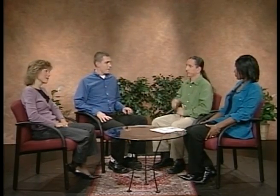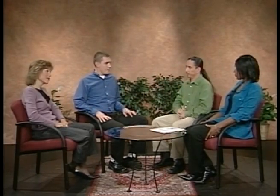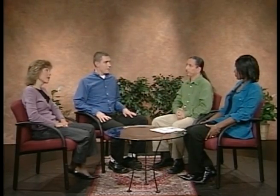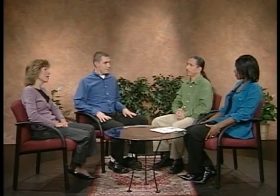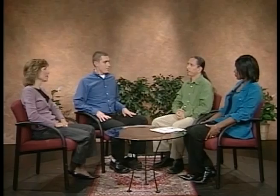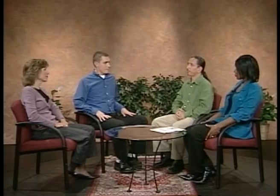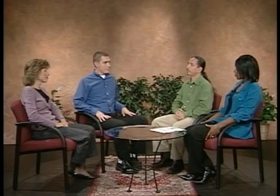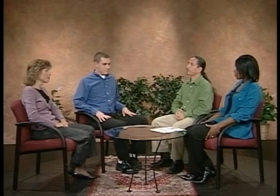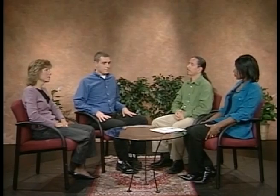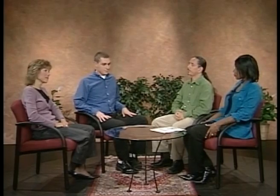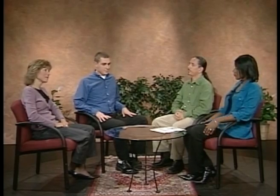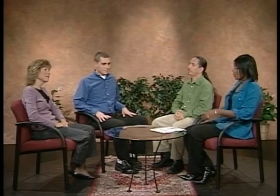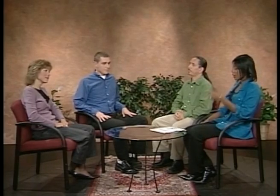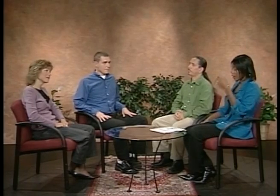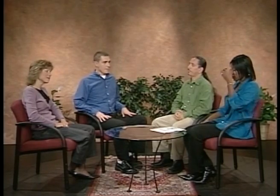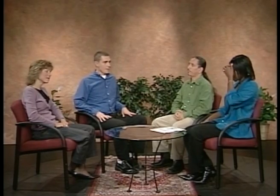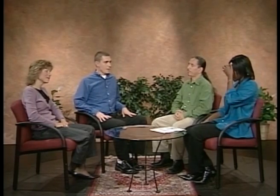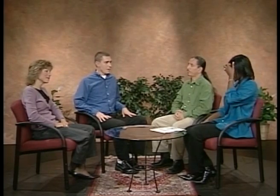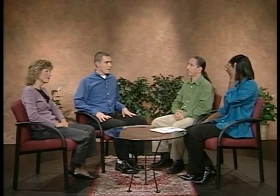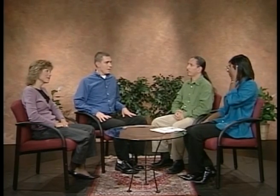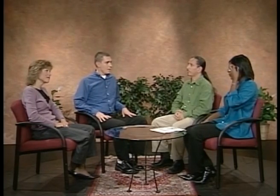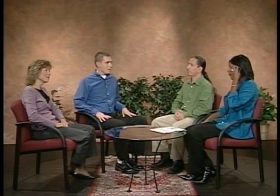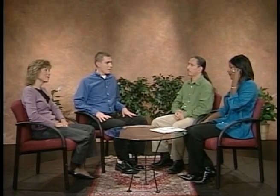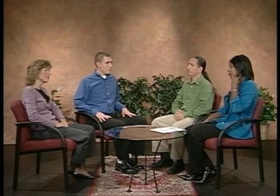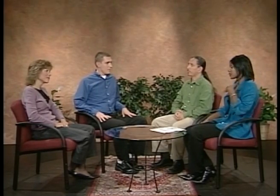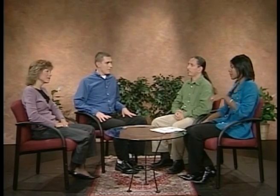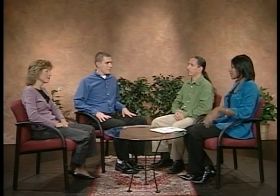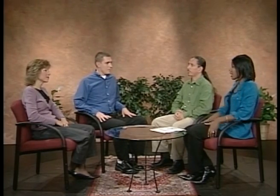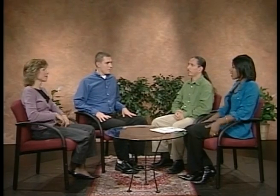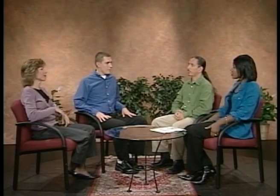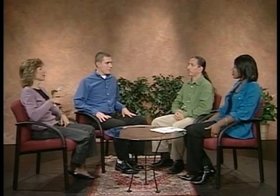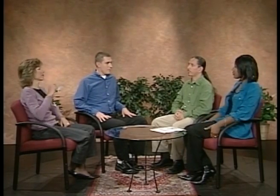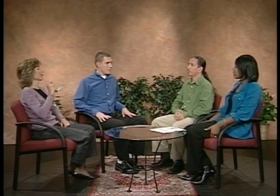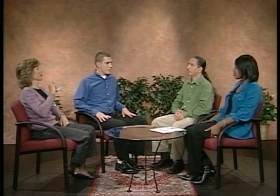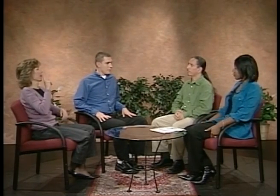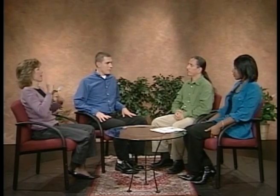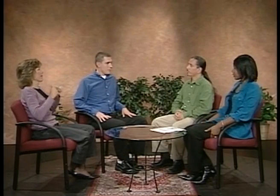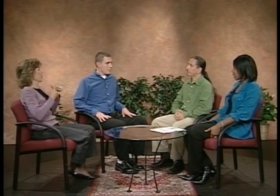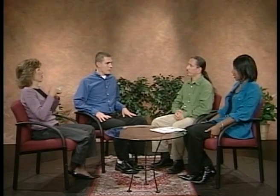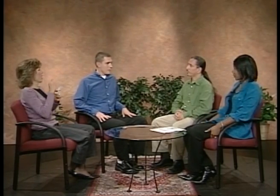All right. Okay. First, let me ask you, what is your daughter's name?